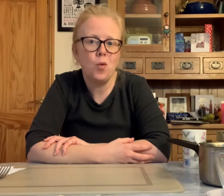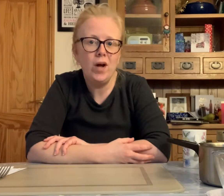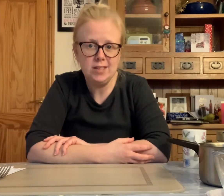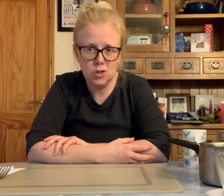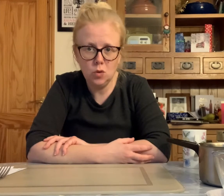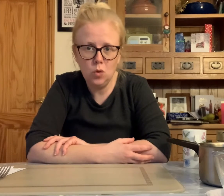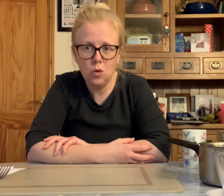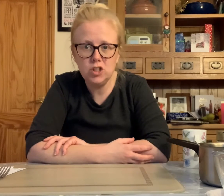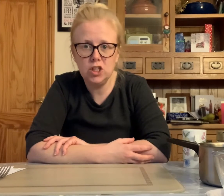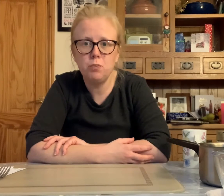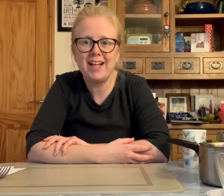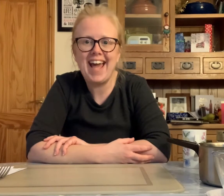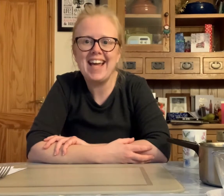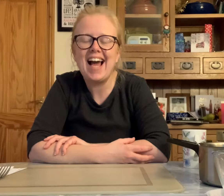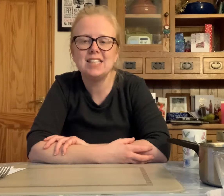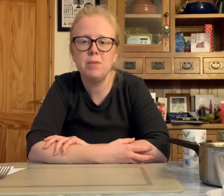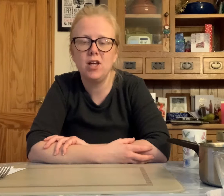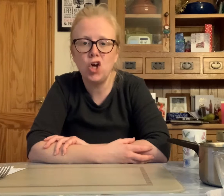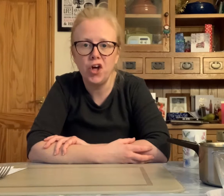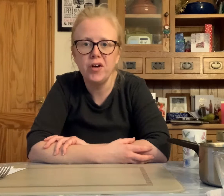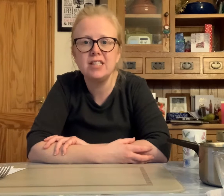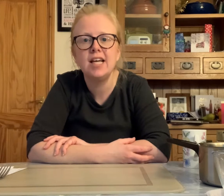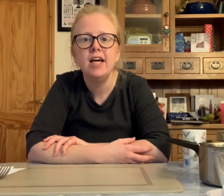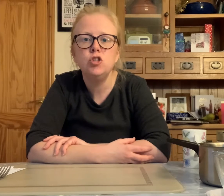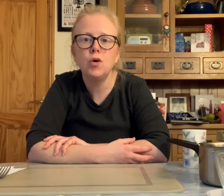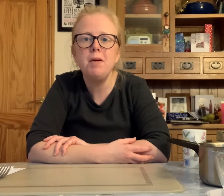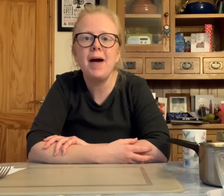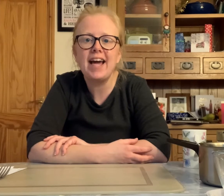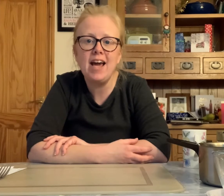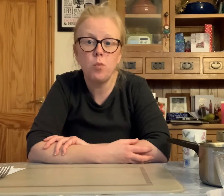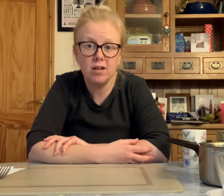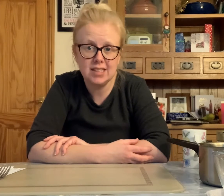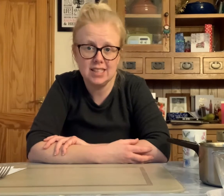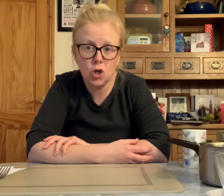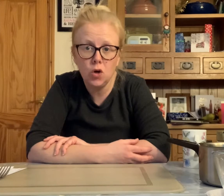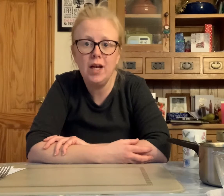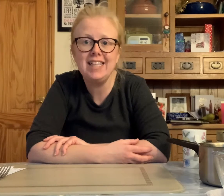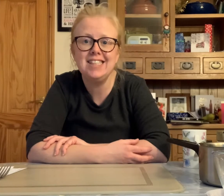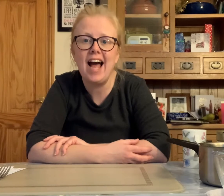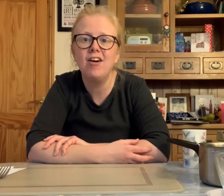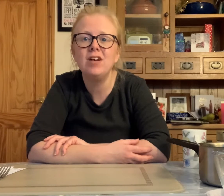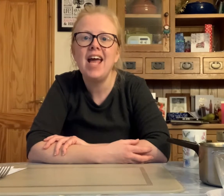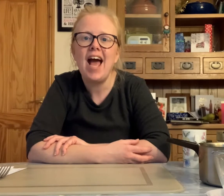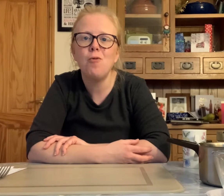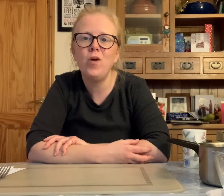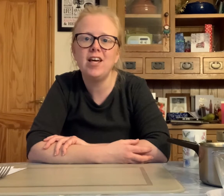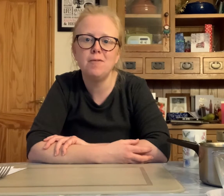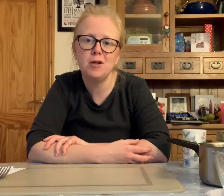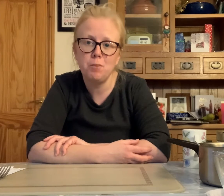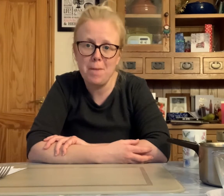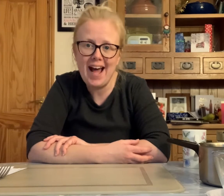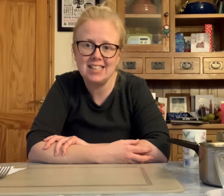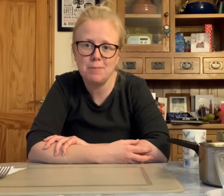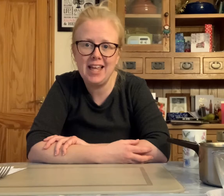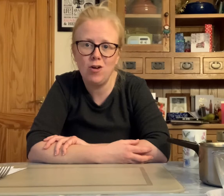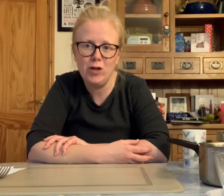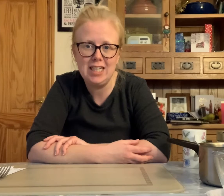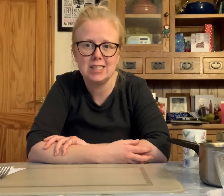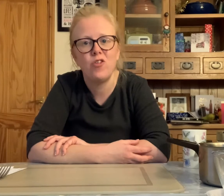once your gingerbread cake has been cooked, join me back here whilst it's cooling down and we can prepare some of the ingredients for our